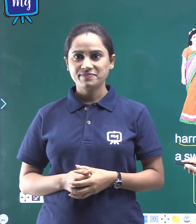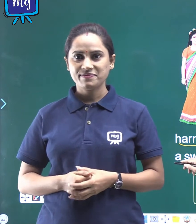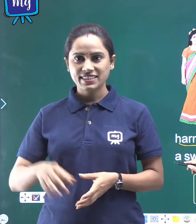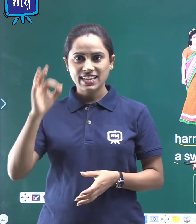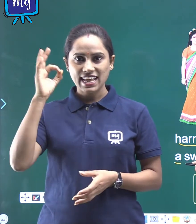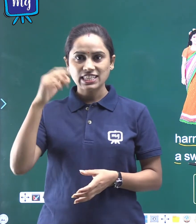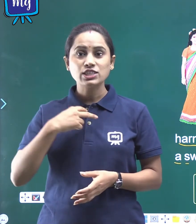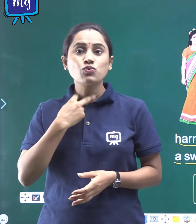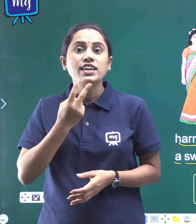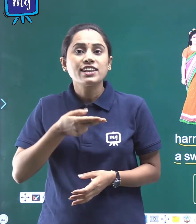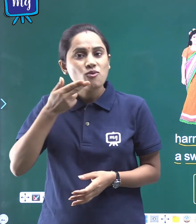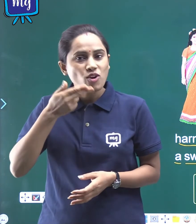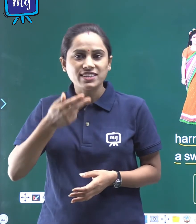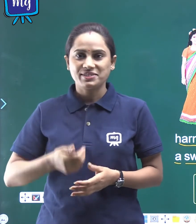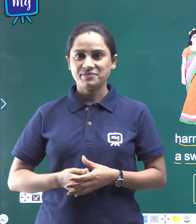a sweet voice.